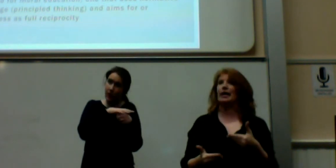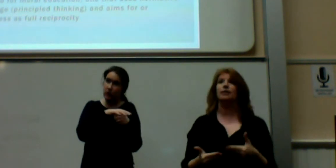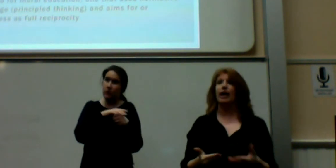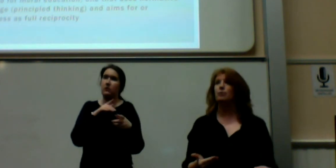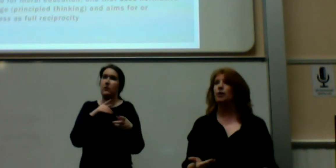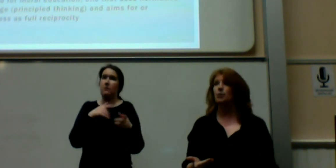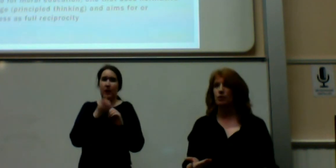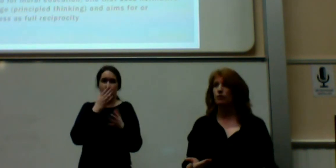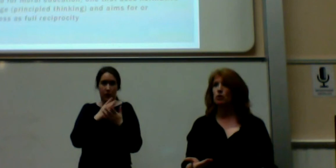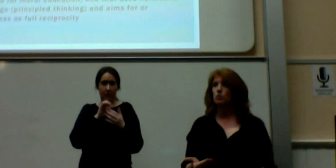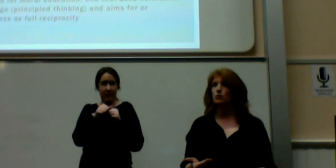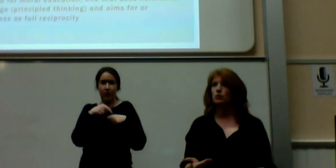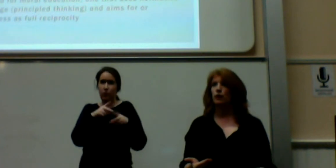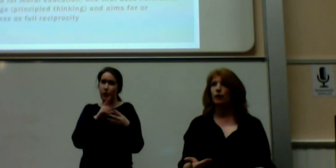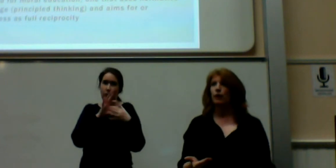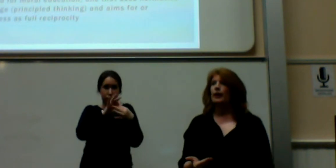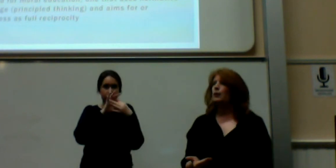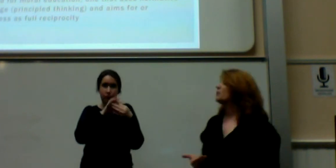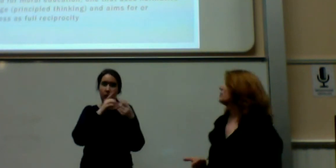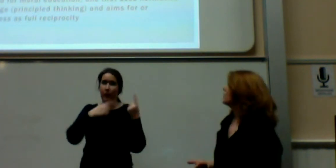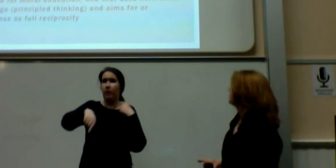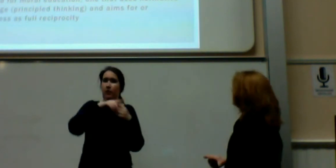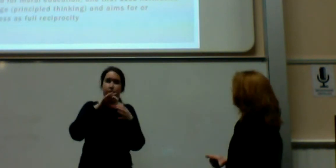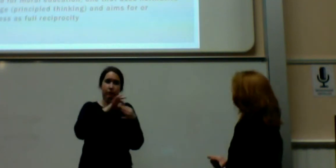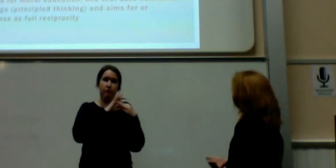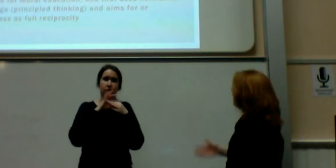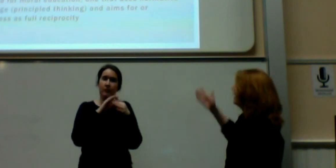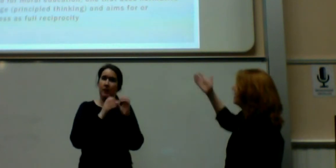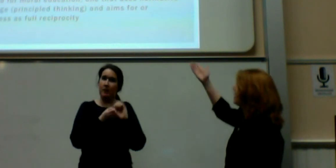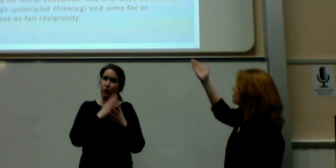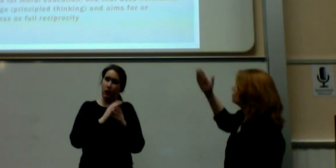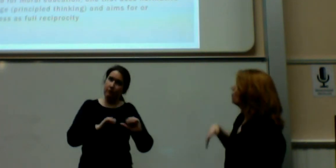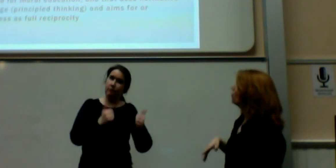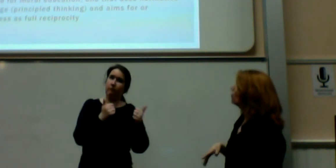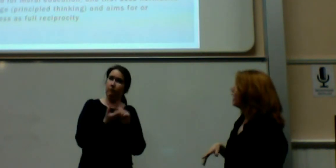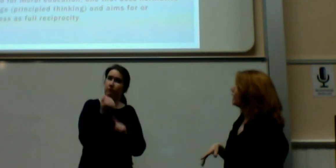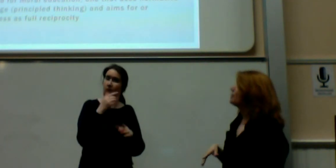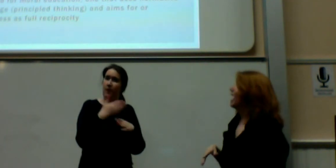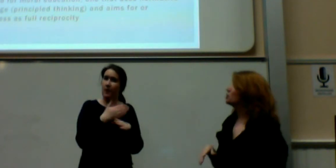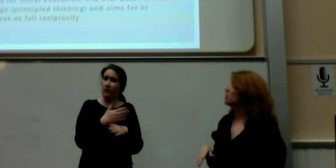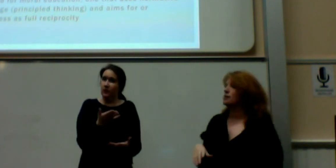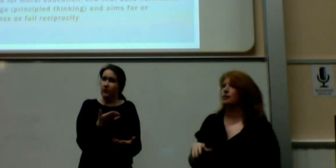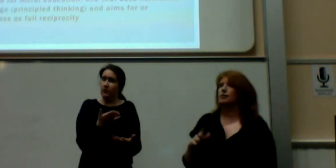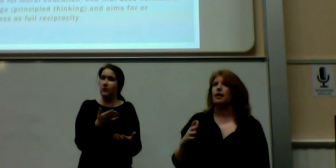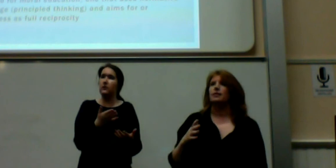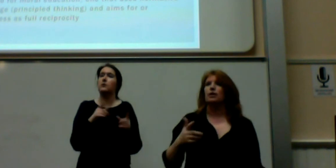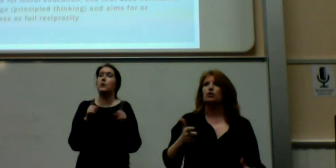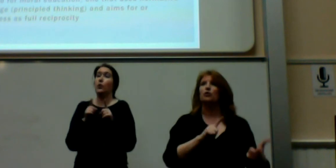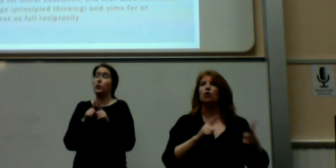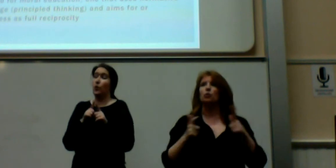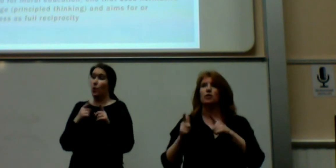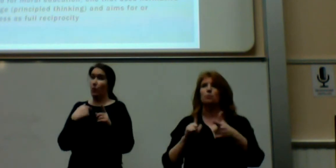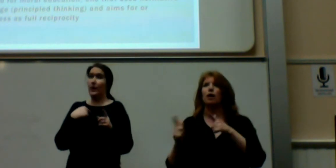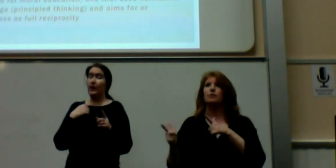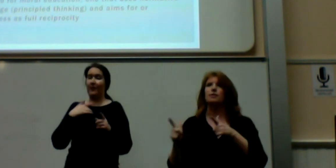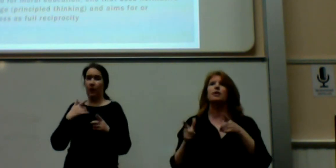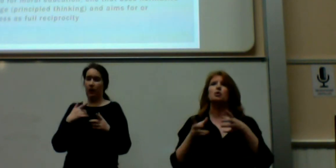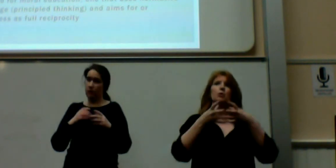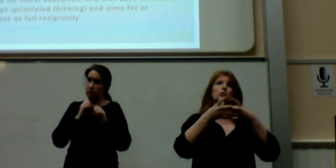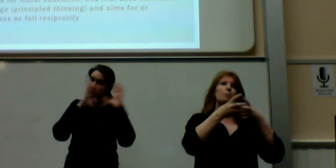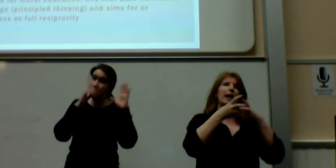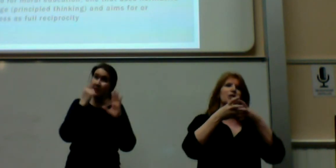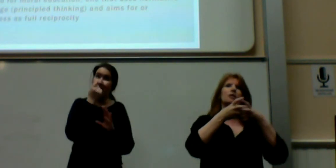can collaborate with individuals within that setting, and aiming for and imagining success as full reciprocity